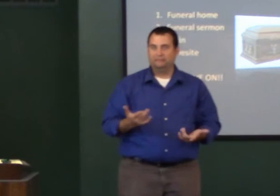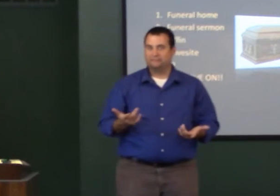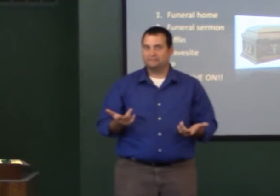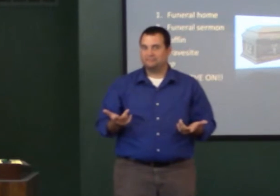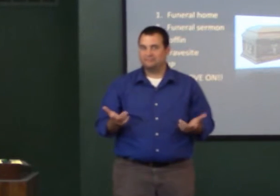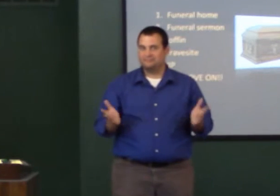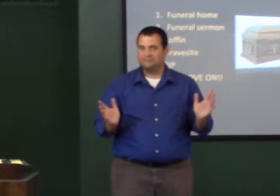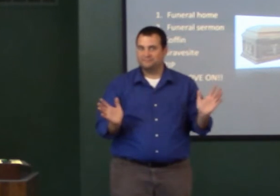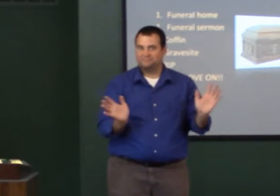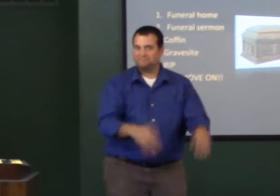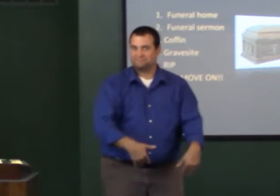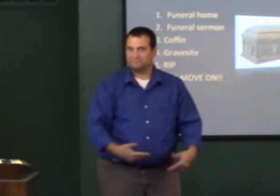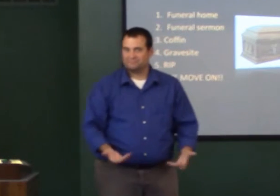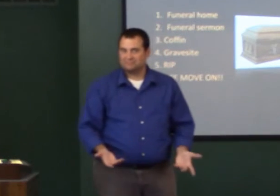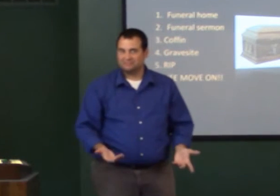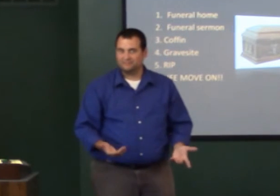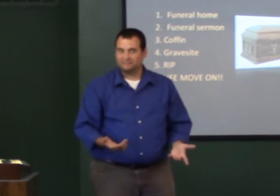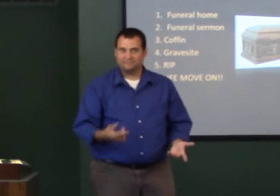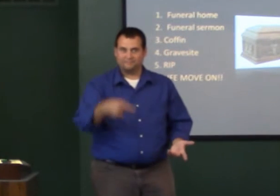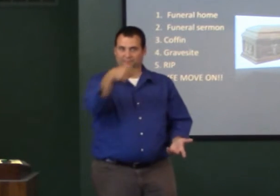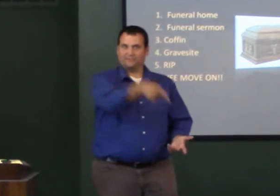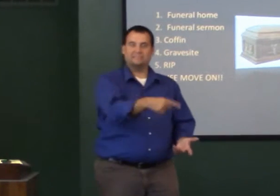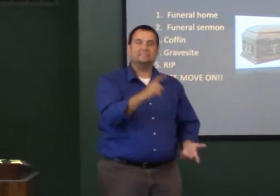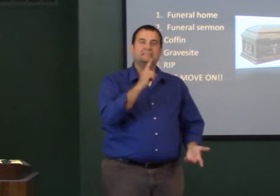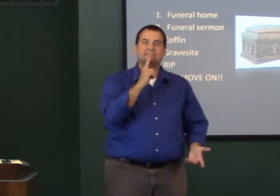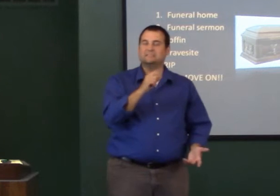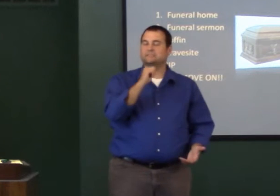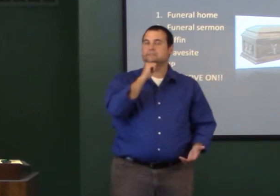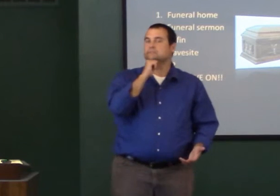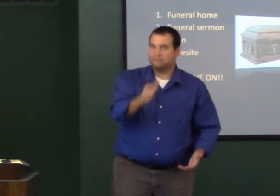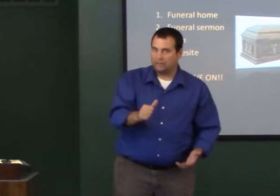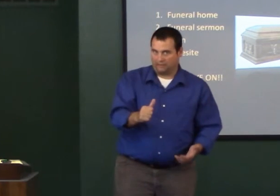about where the spirit goes. You know,